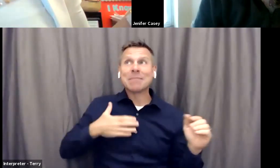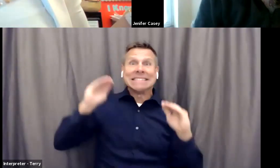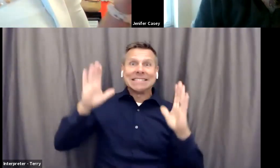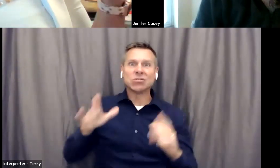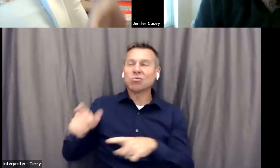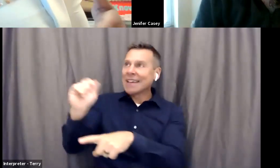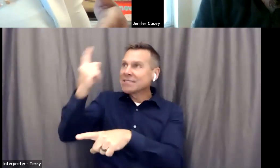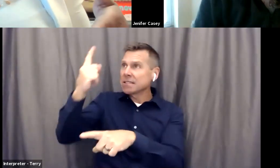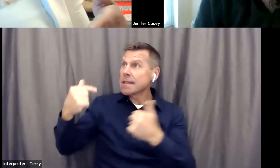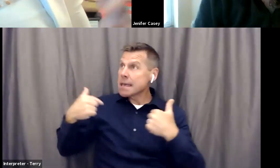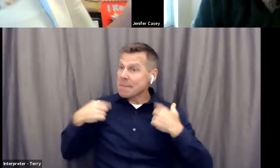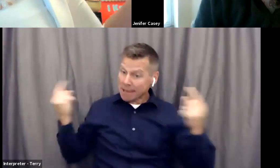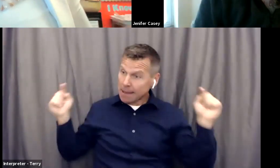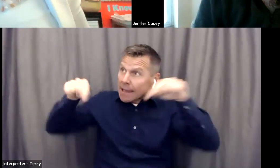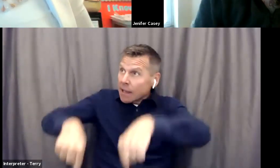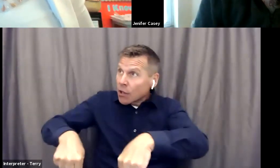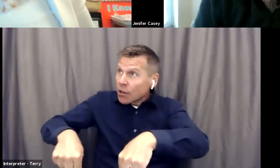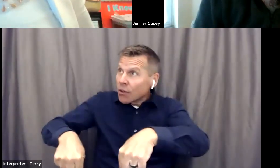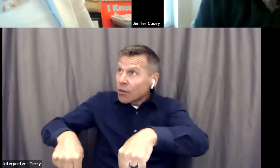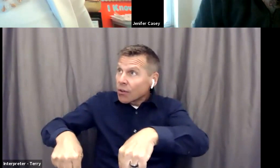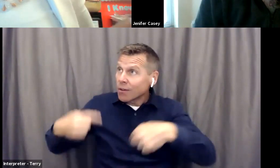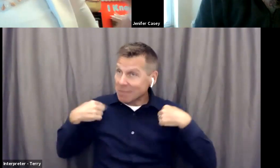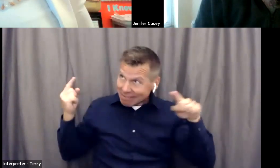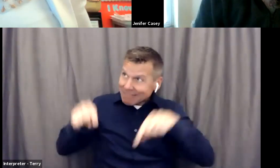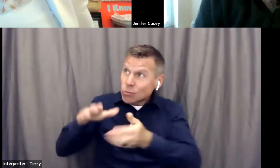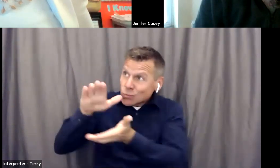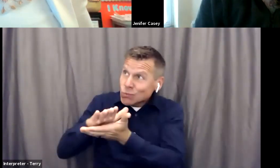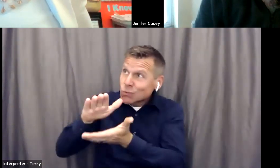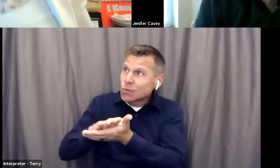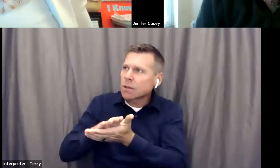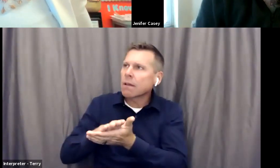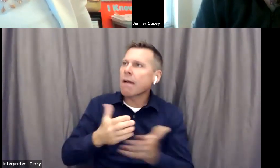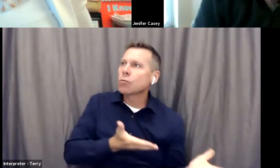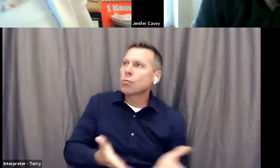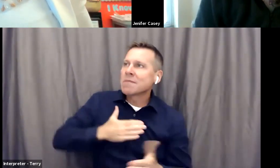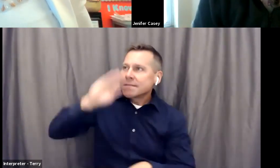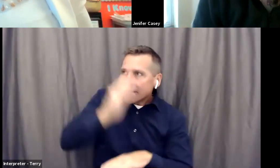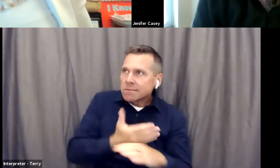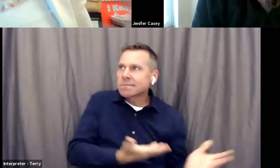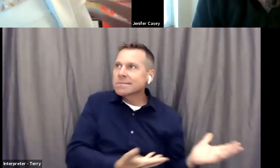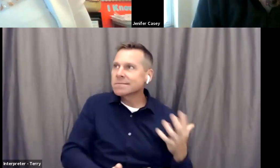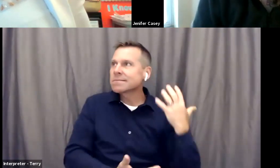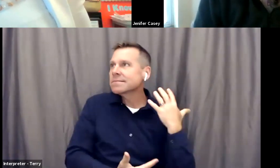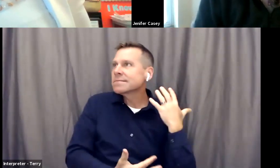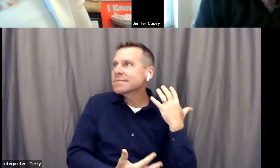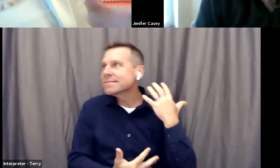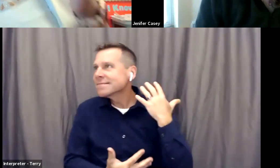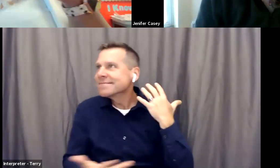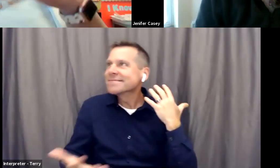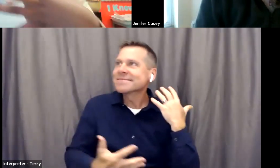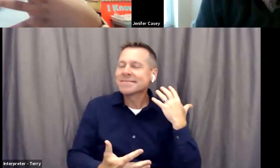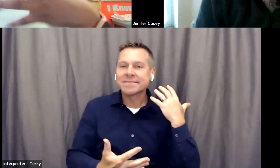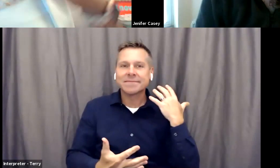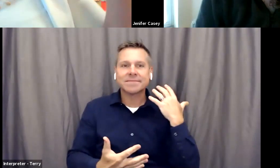order for me to be here, I have to bring my son. And some of the times